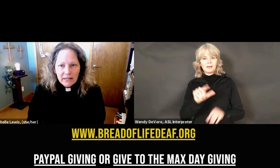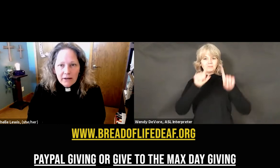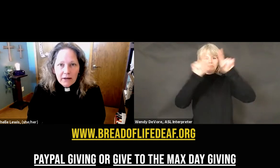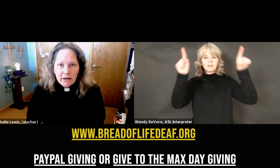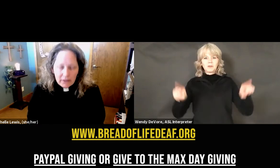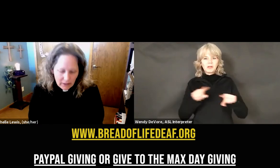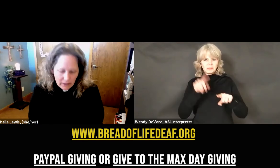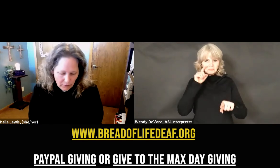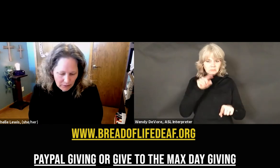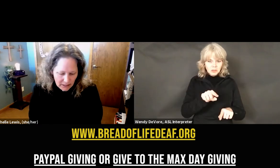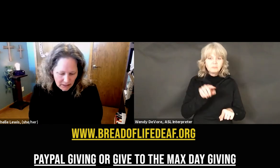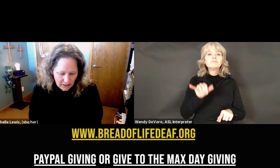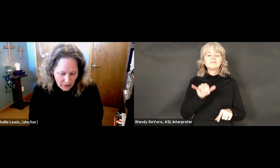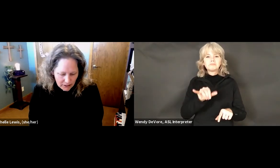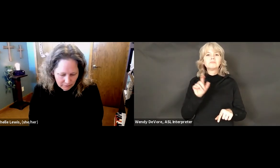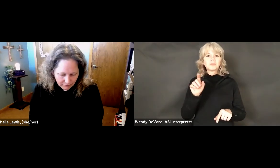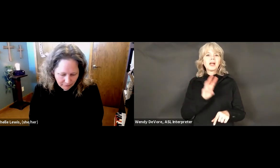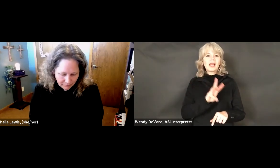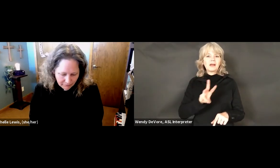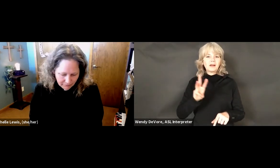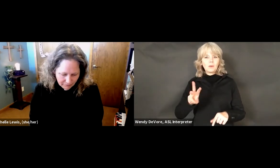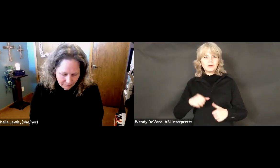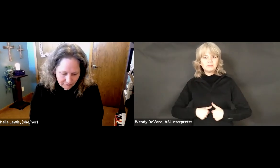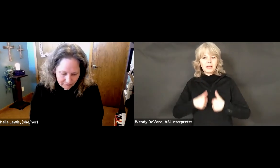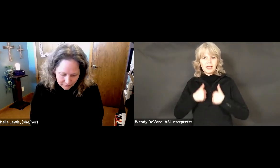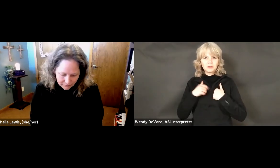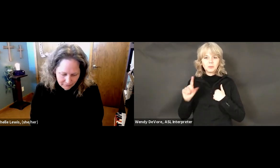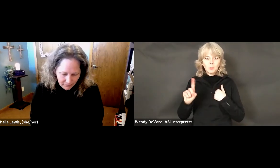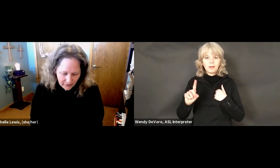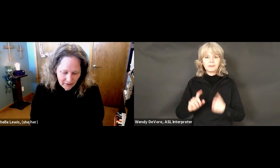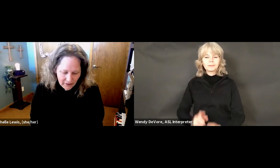see the website address.